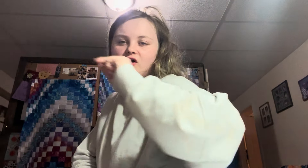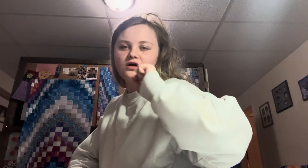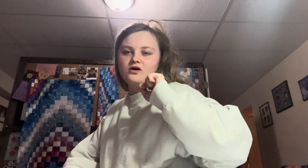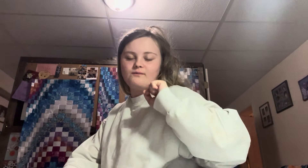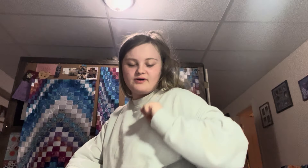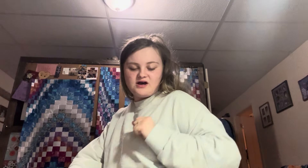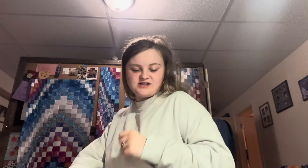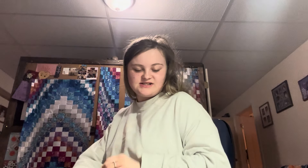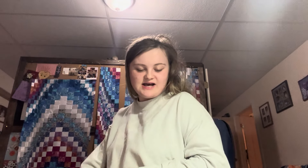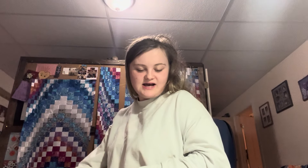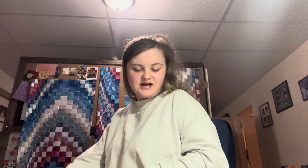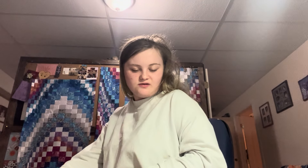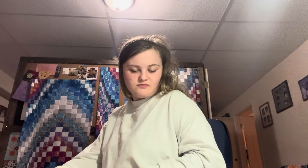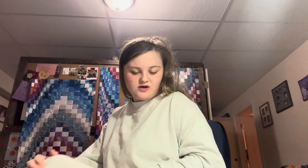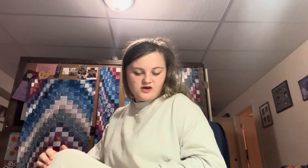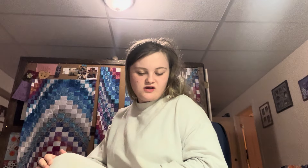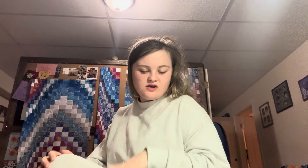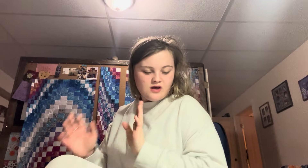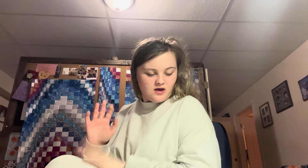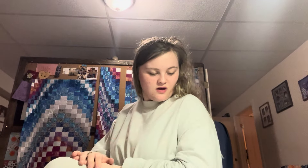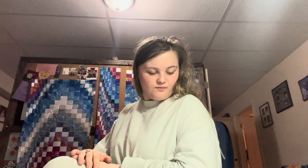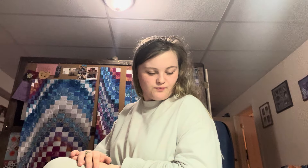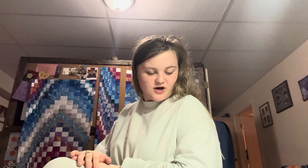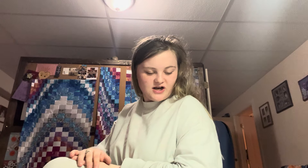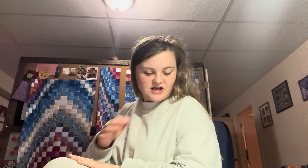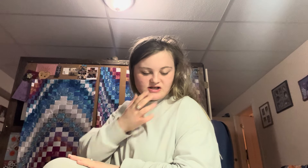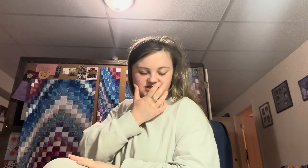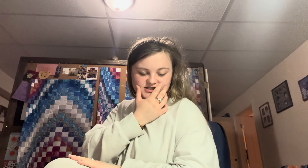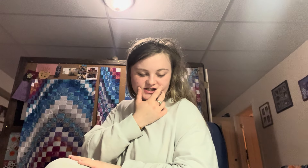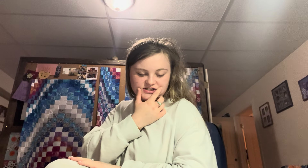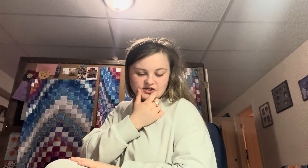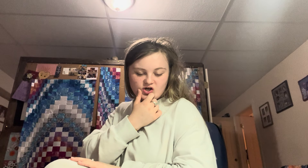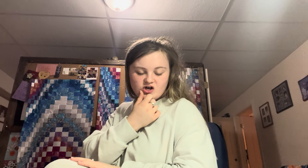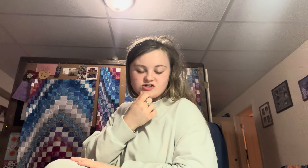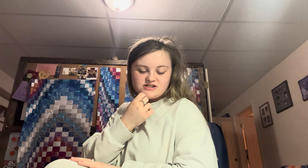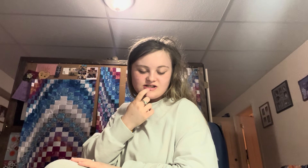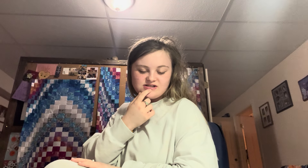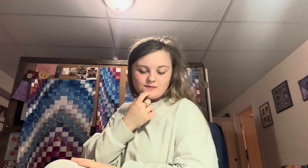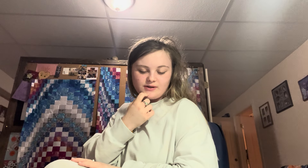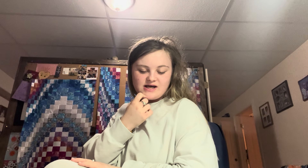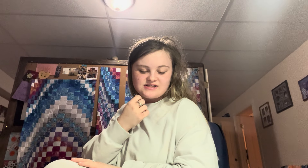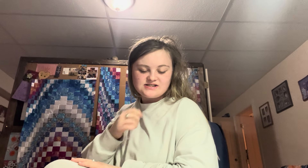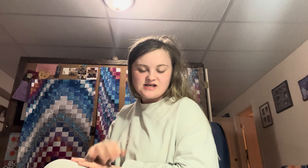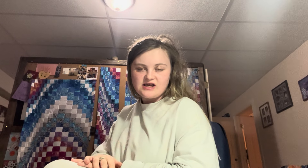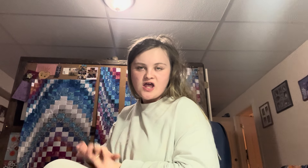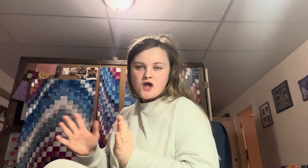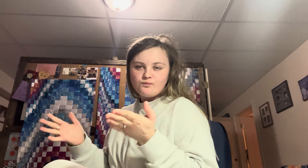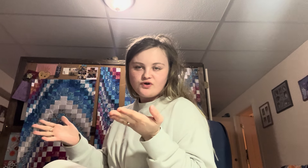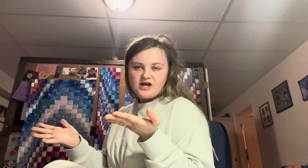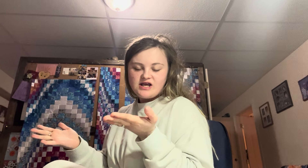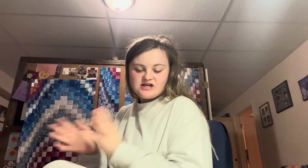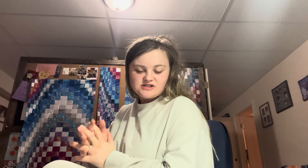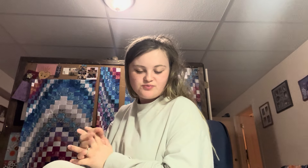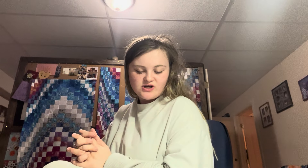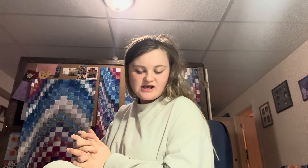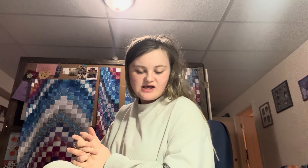girl boss out of me. Pretty isn't a curse, it's a blessing. Pretty is